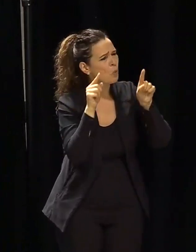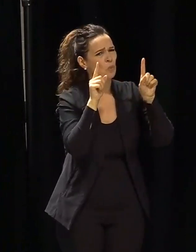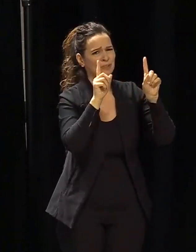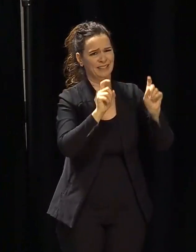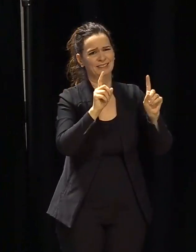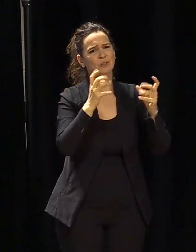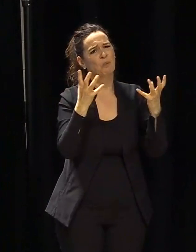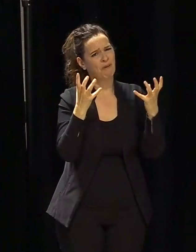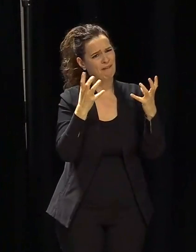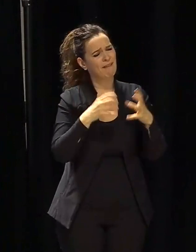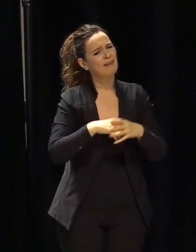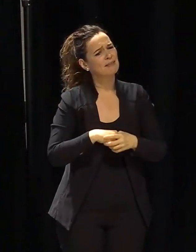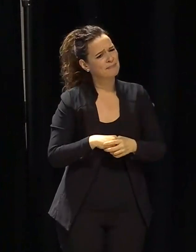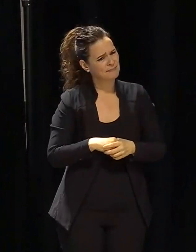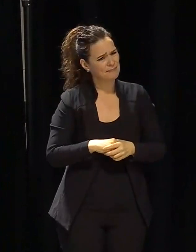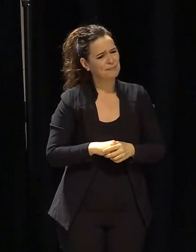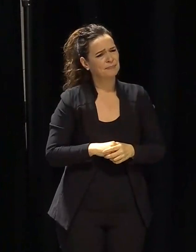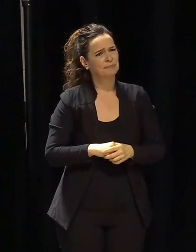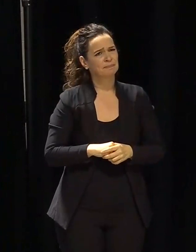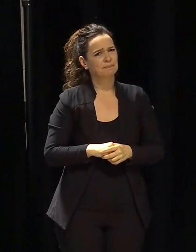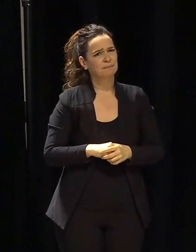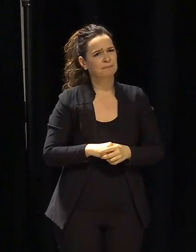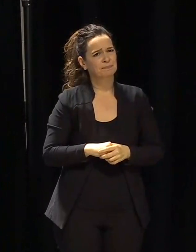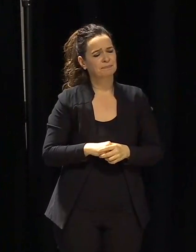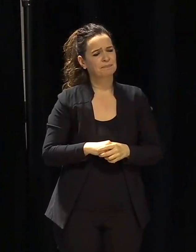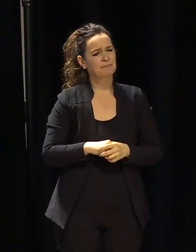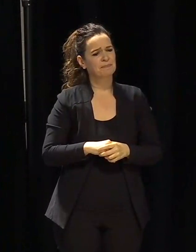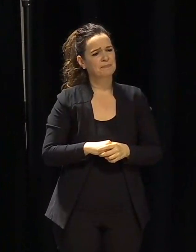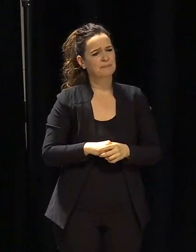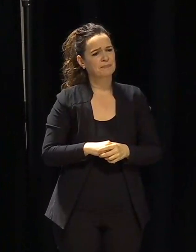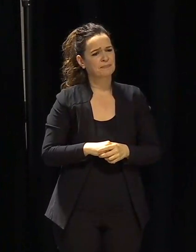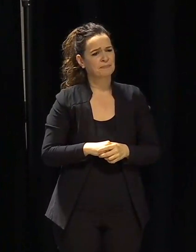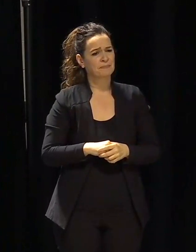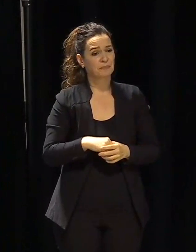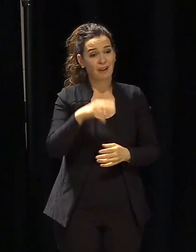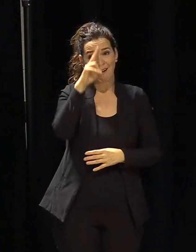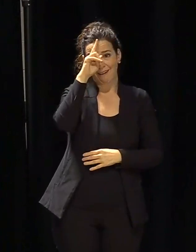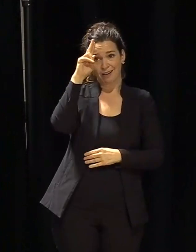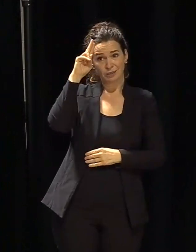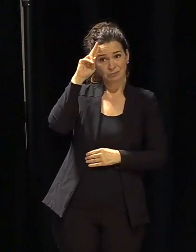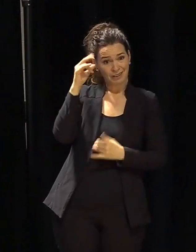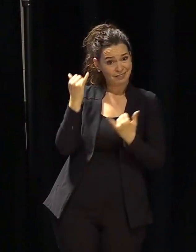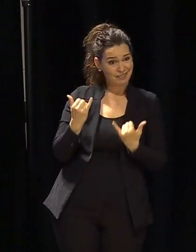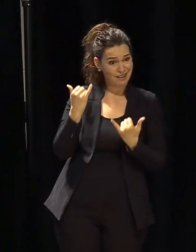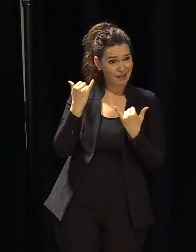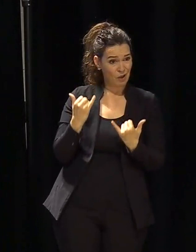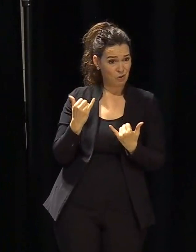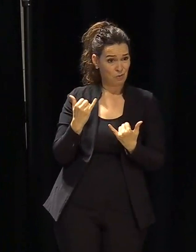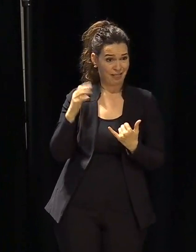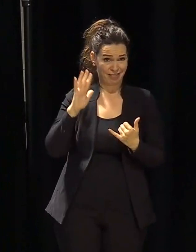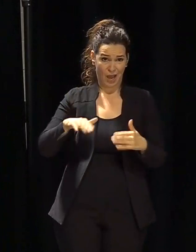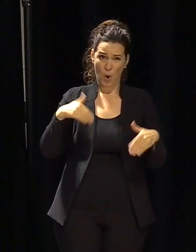is. Hospitalizations, this is the big issue. This is the big challenge of this part of the pandemic.